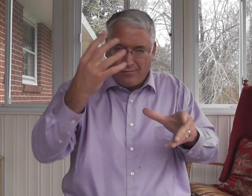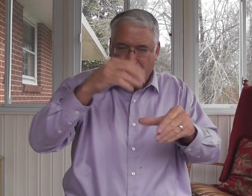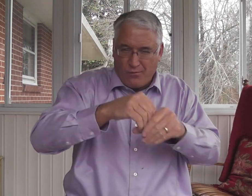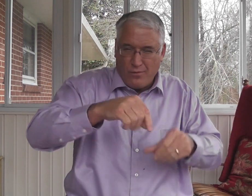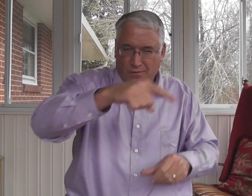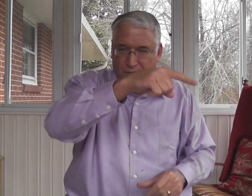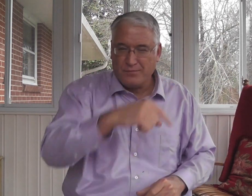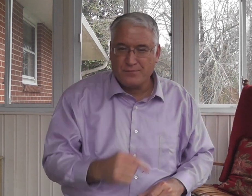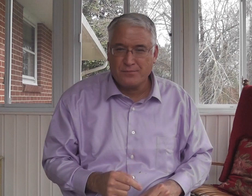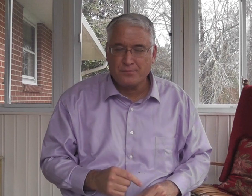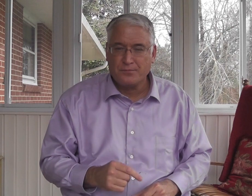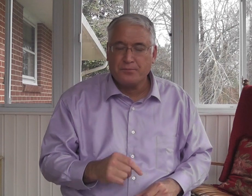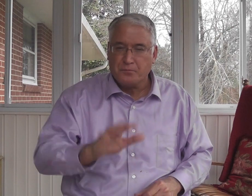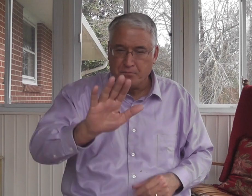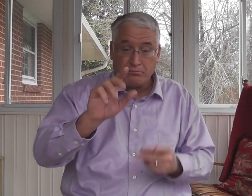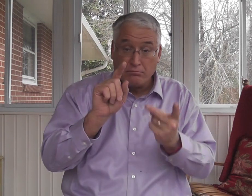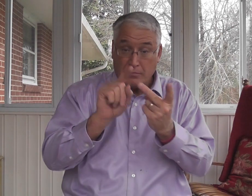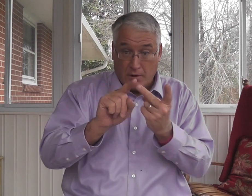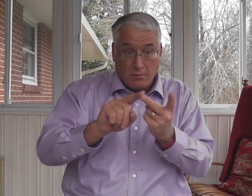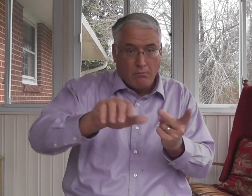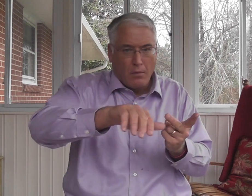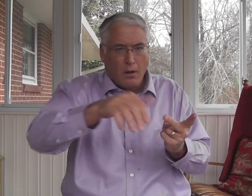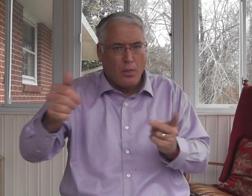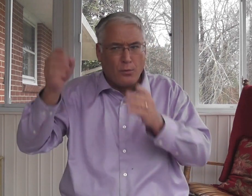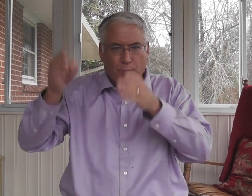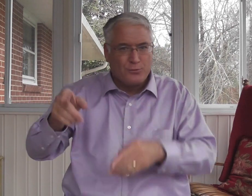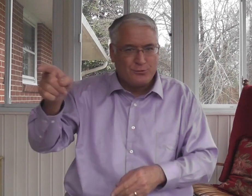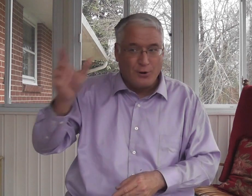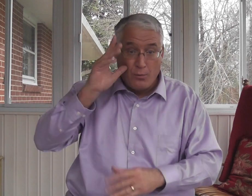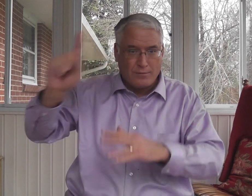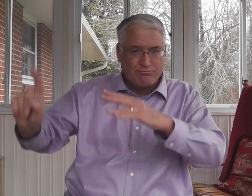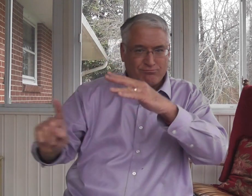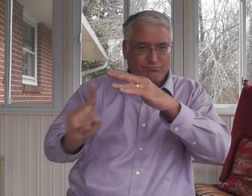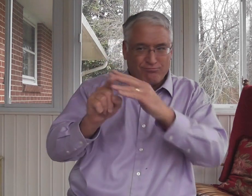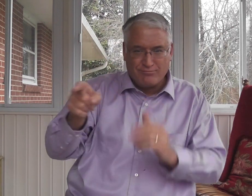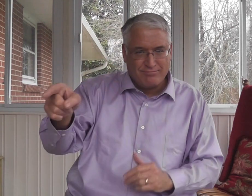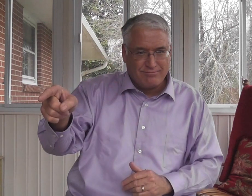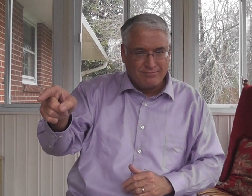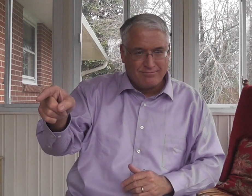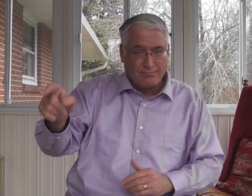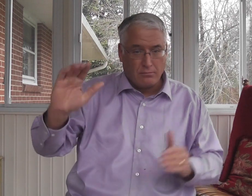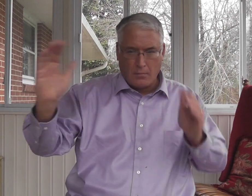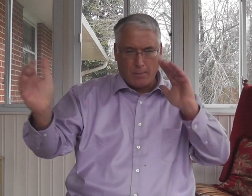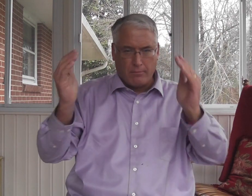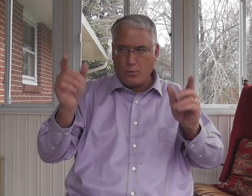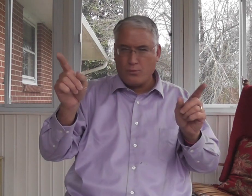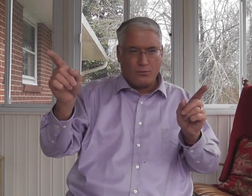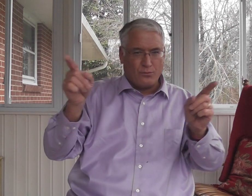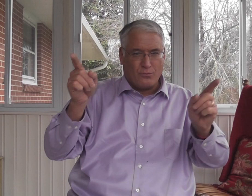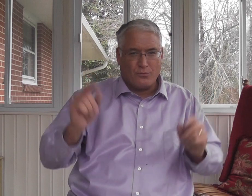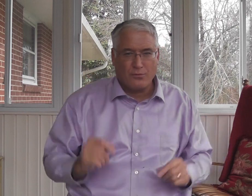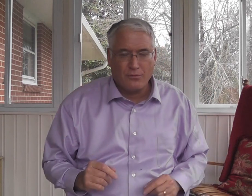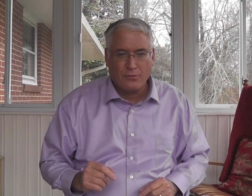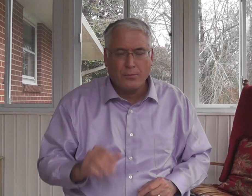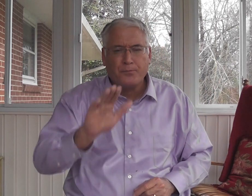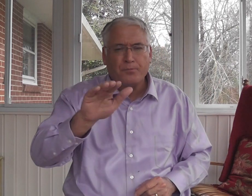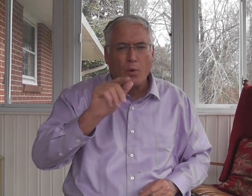terrible situation that Adam got us into. Secondly, another person will show up and could be compared to Adam. Who